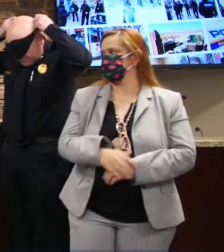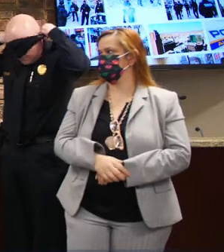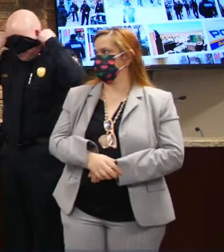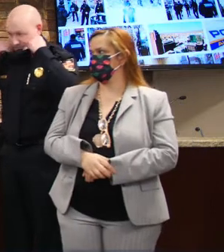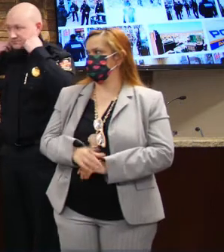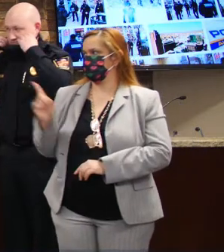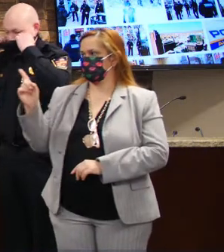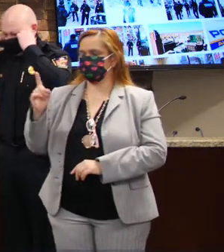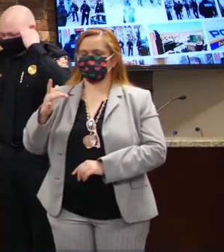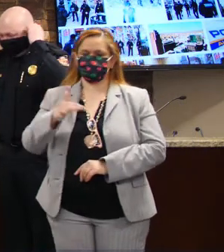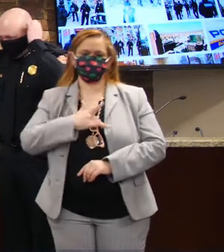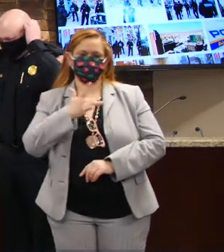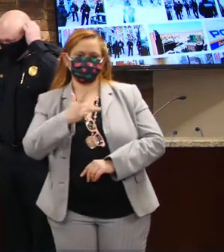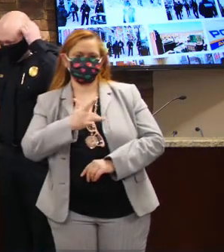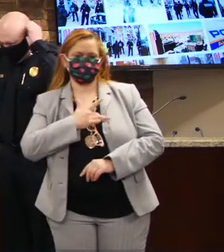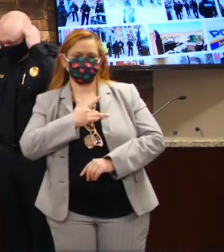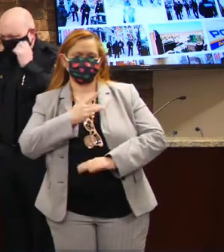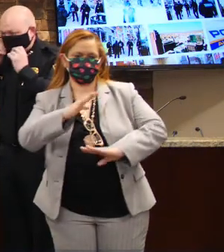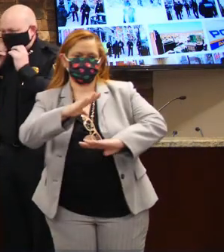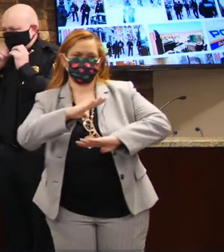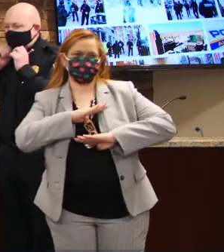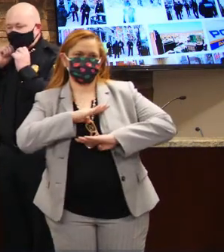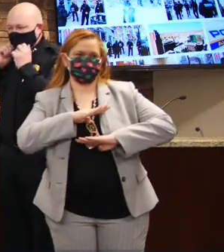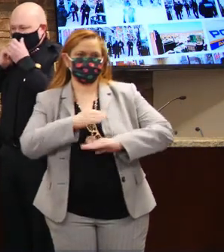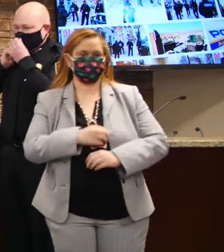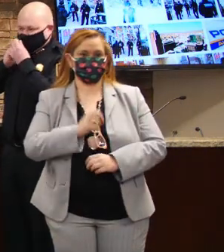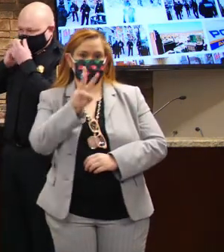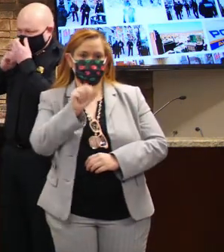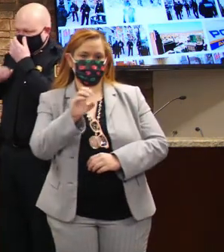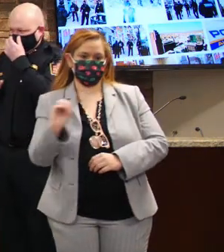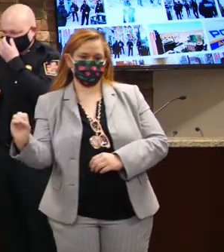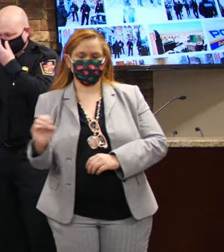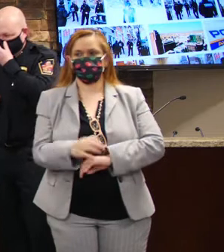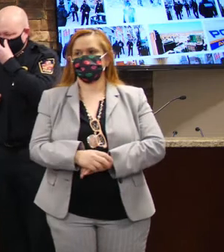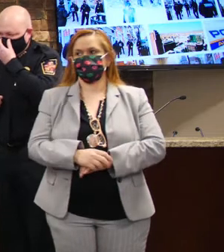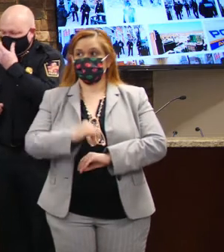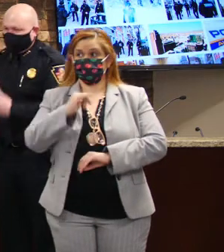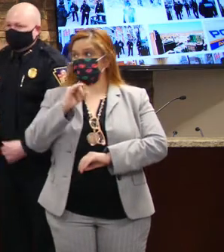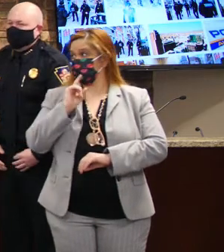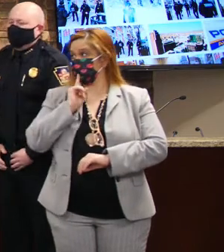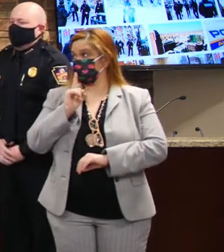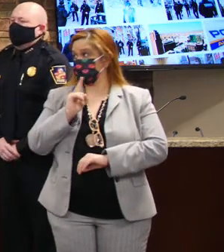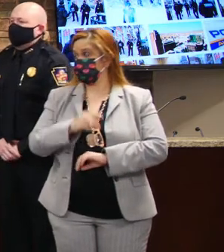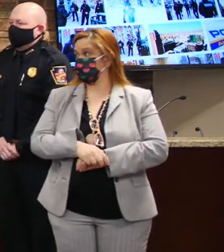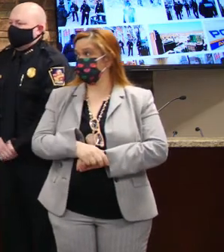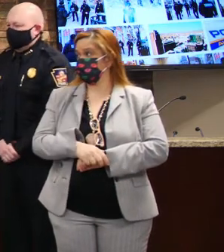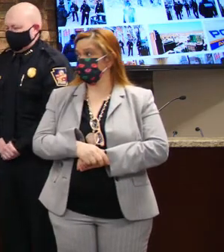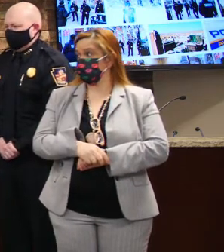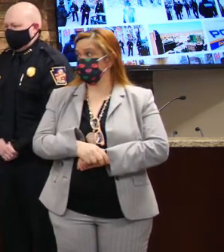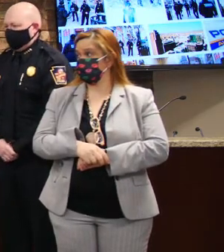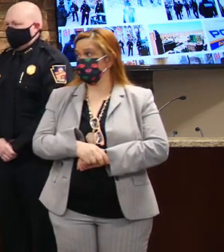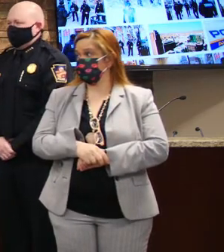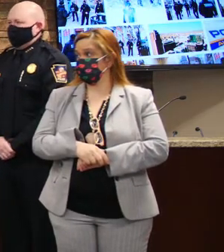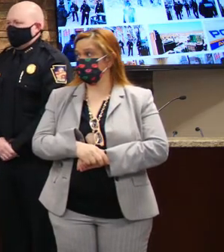I appreciate this. I definitely want to say that first and foremost, thank you for having me here, and I am honored. I am honored